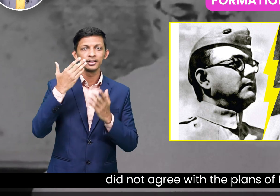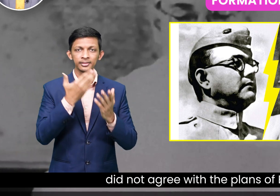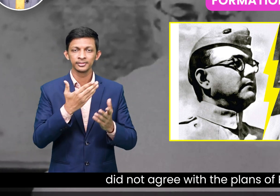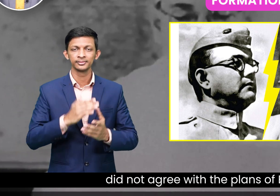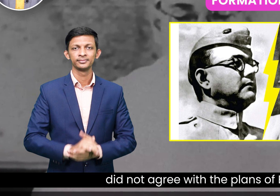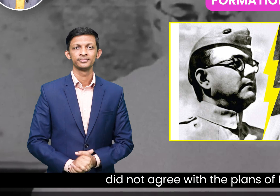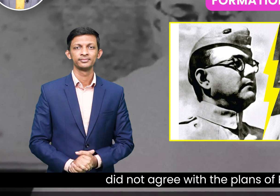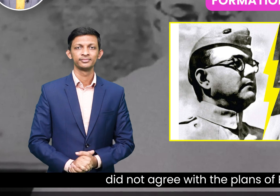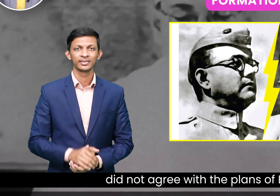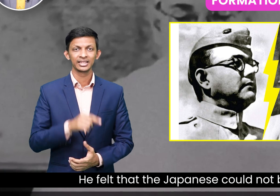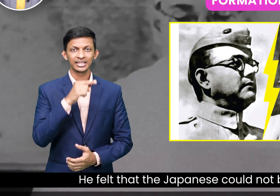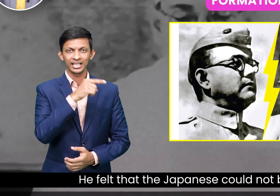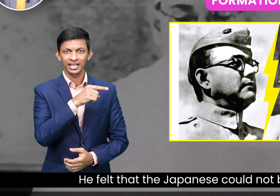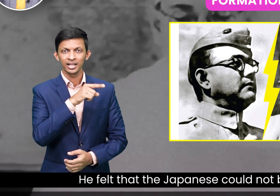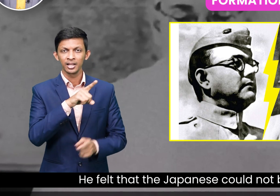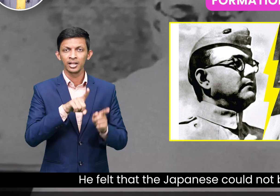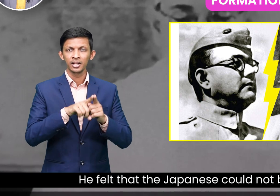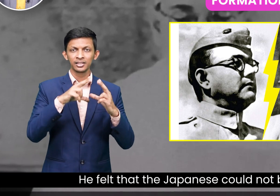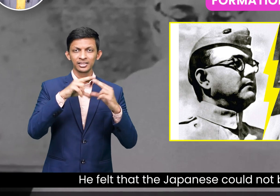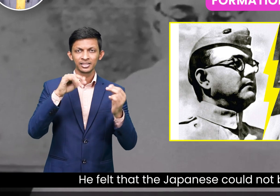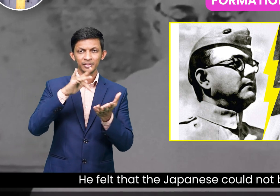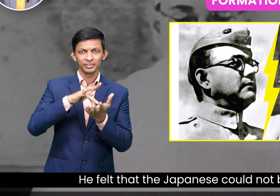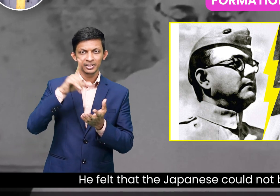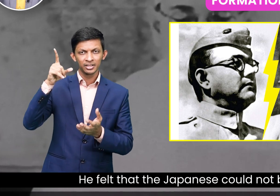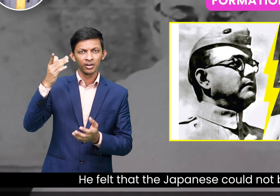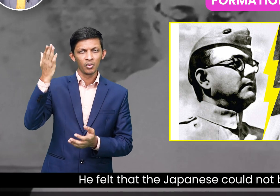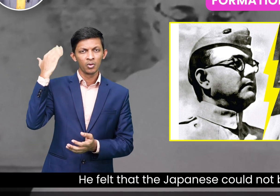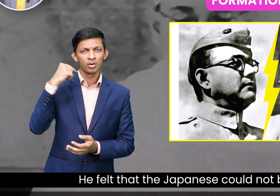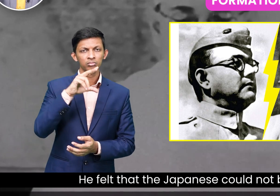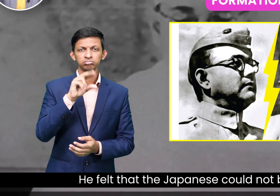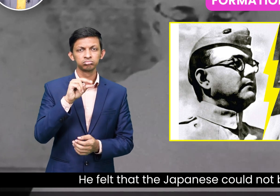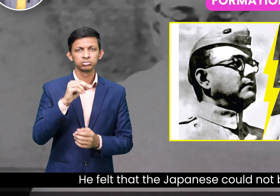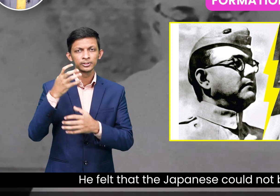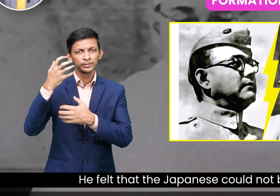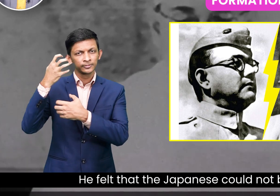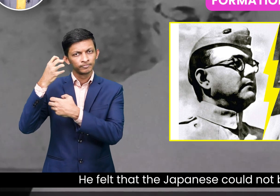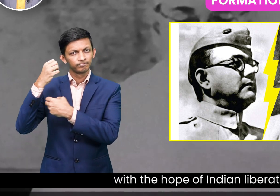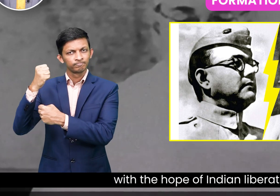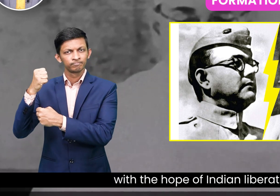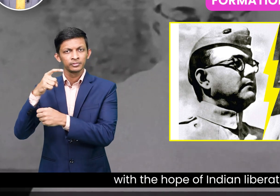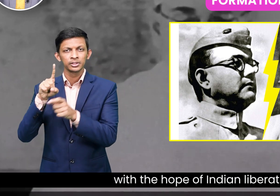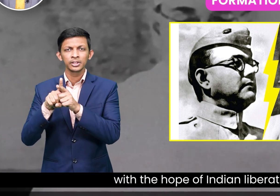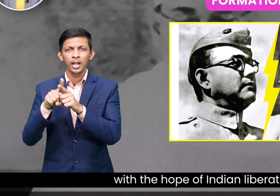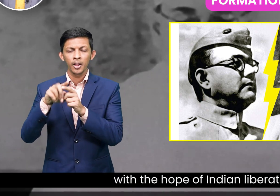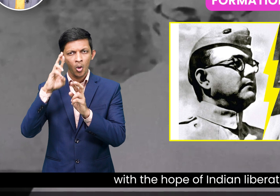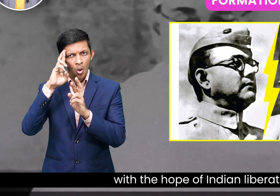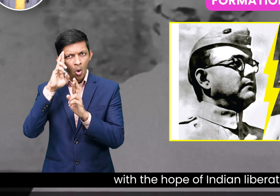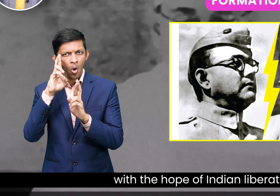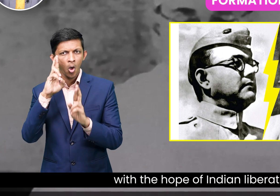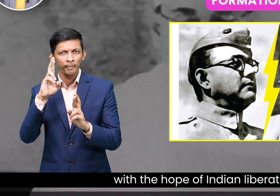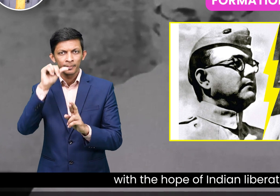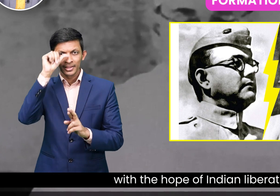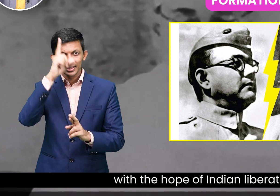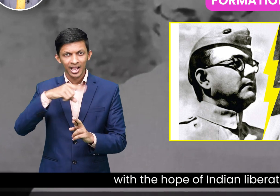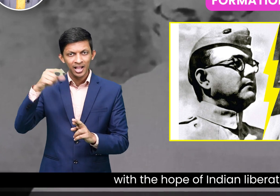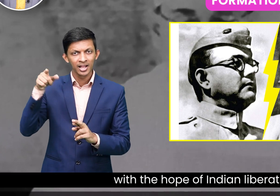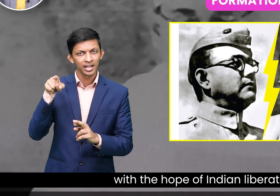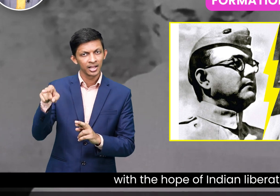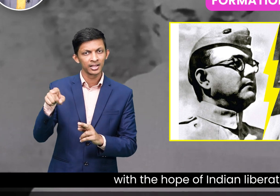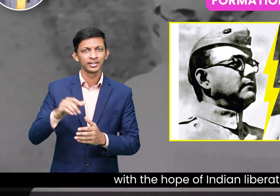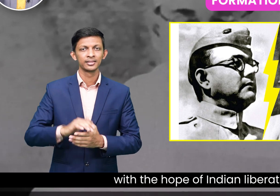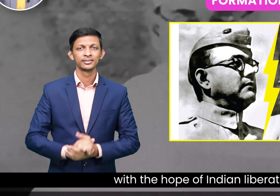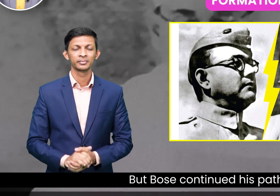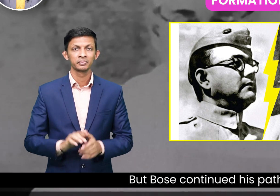Bose. He felt that the Japanese could not be trusted with the hope of Indian